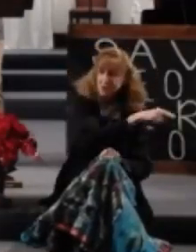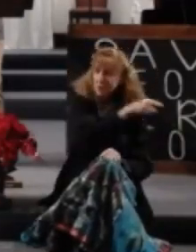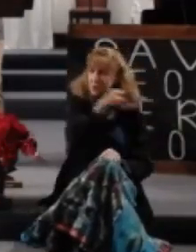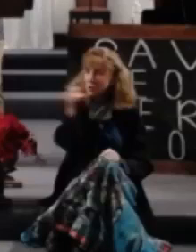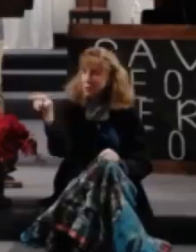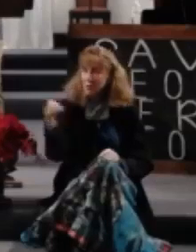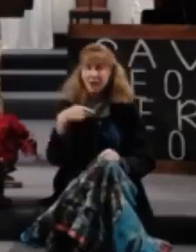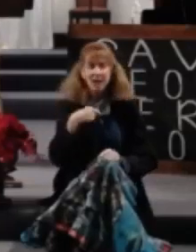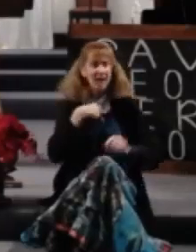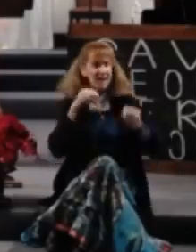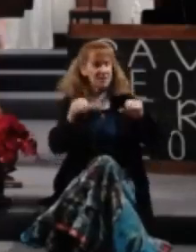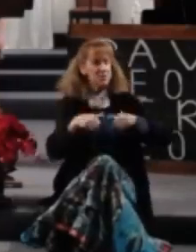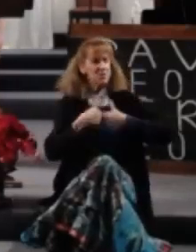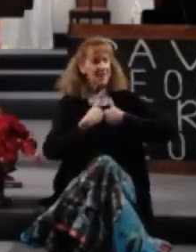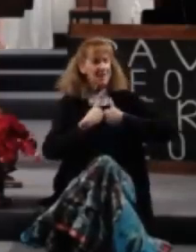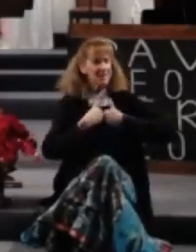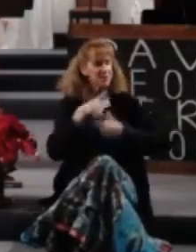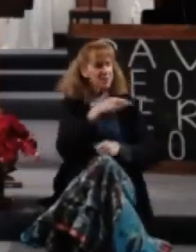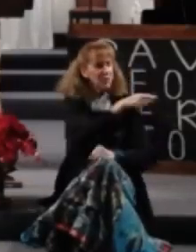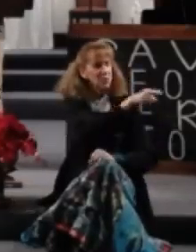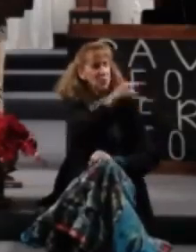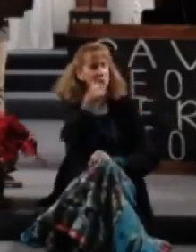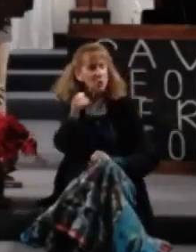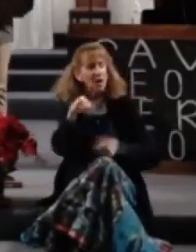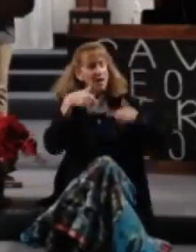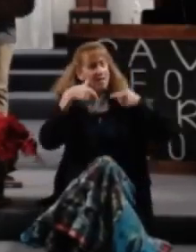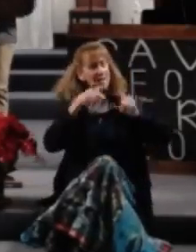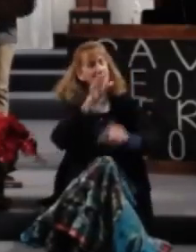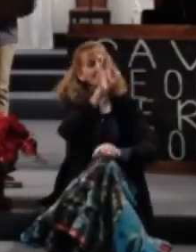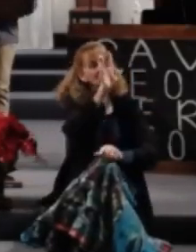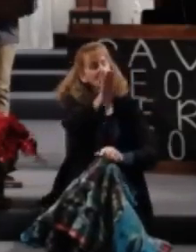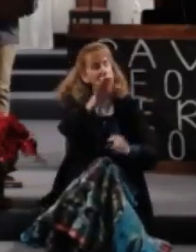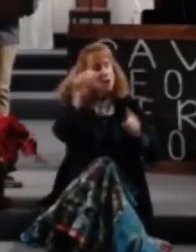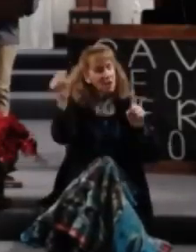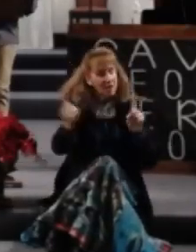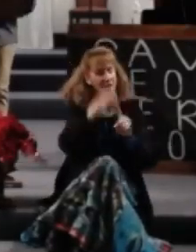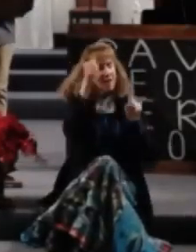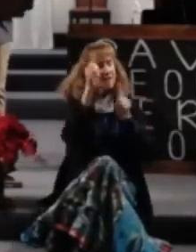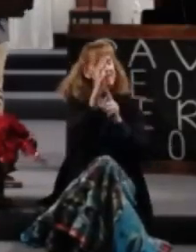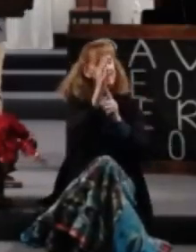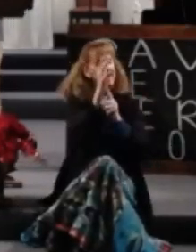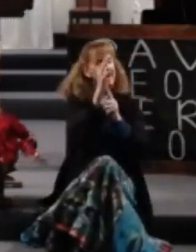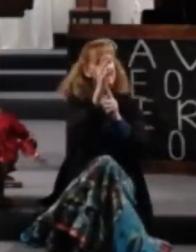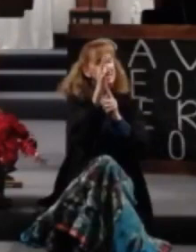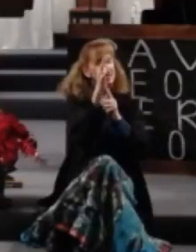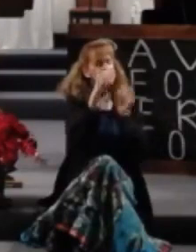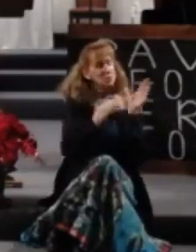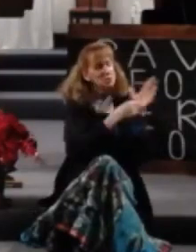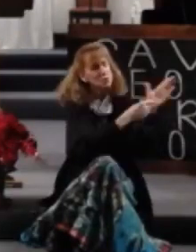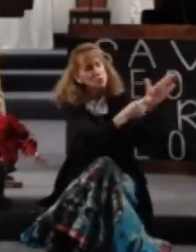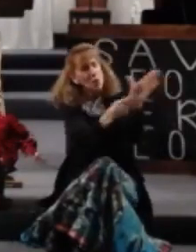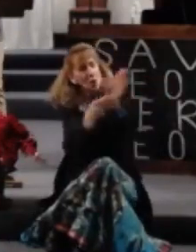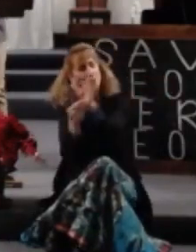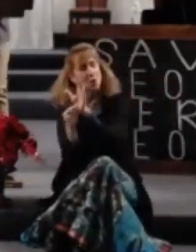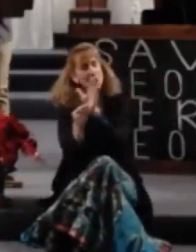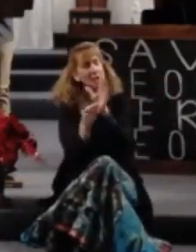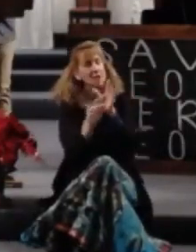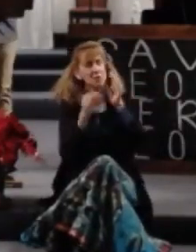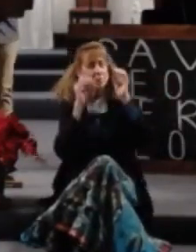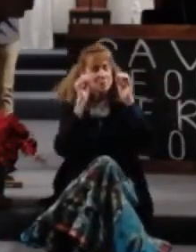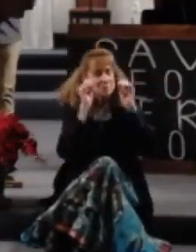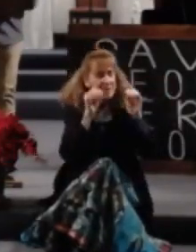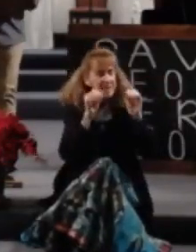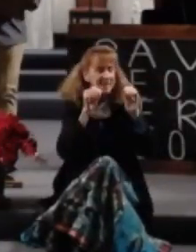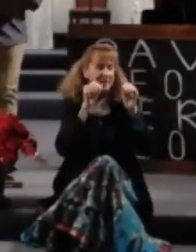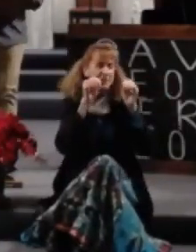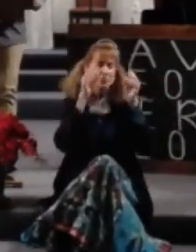I say, very well. It is time to grow up and speak and teach